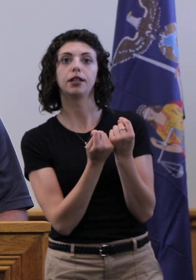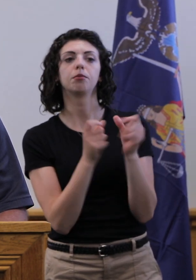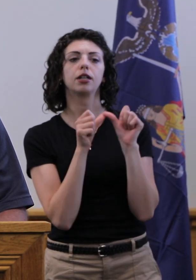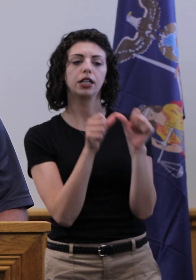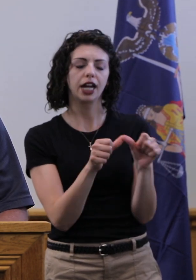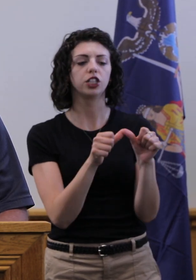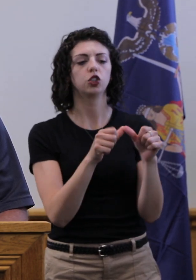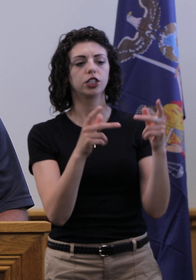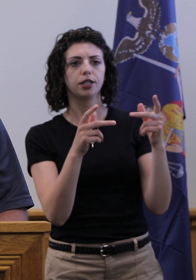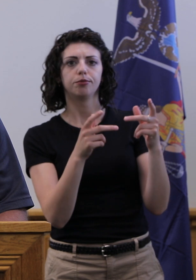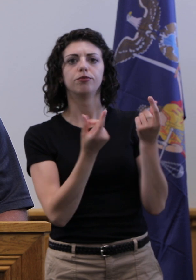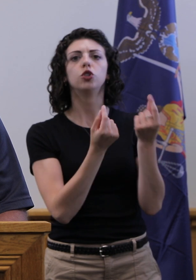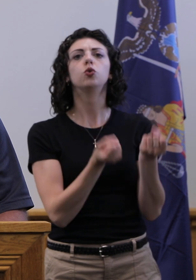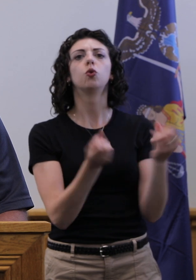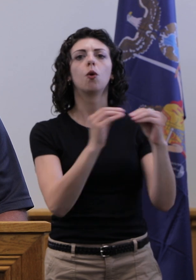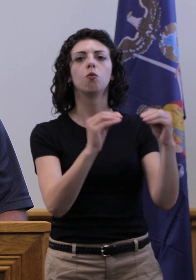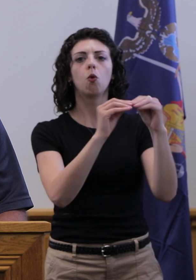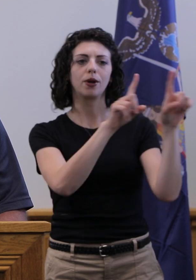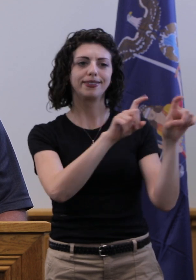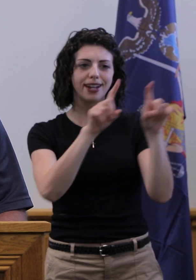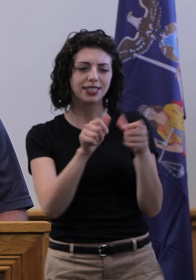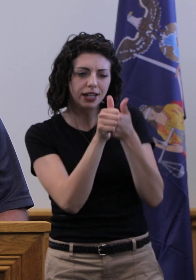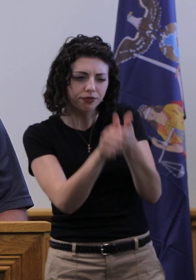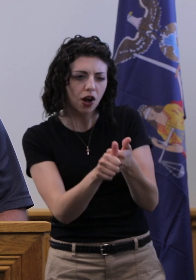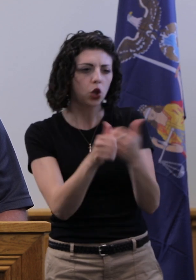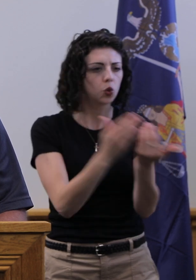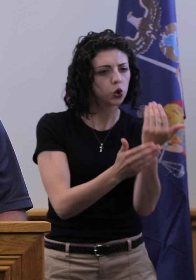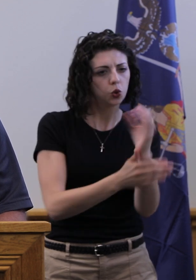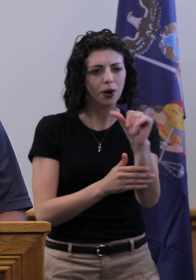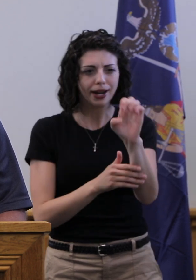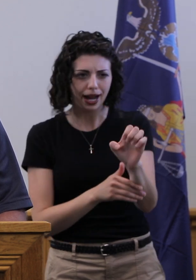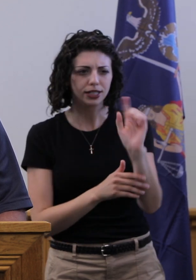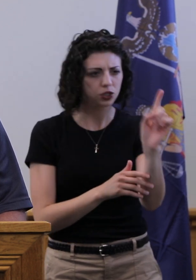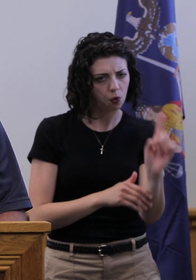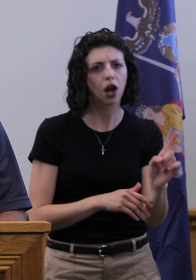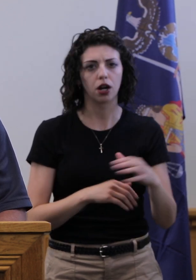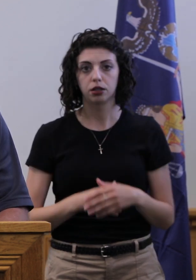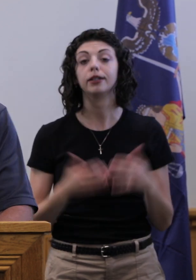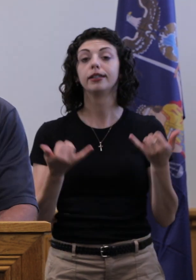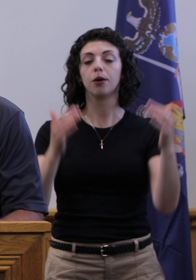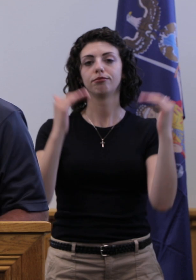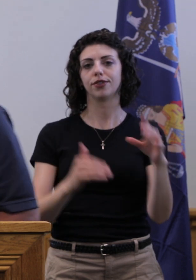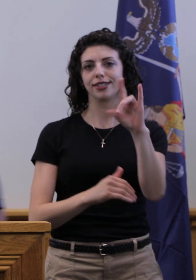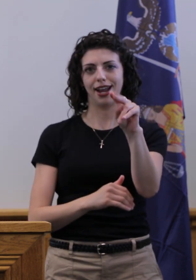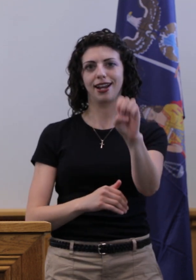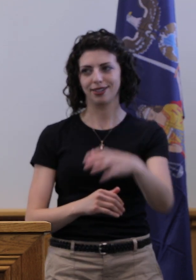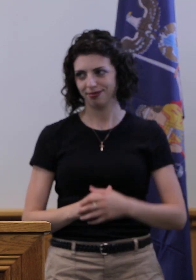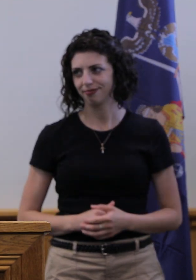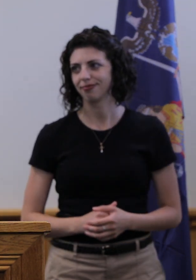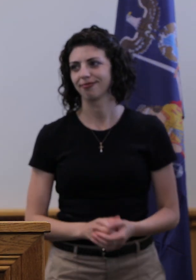testing and tracking new COVID cases in the county. Diane will give us an update in today's report.